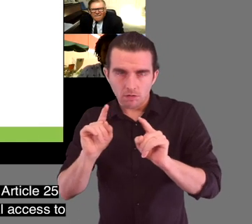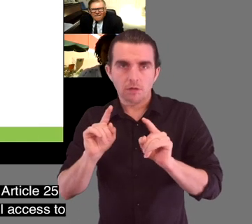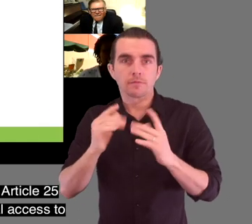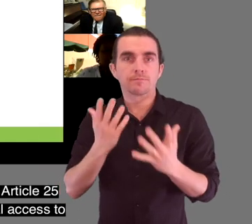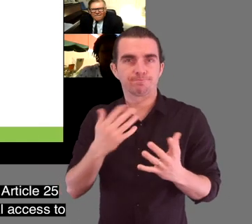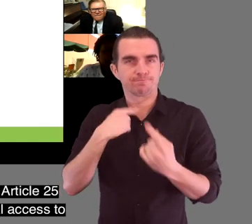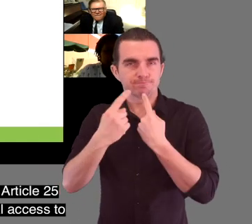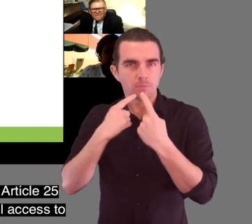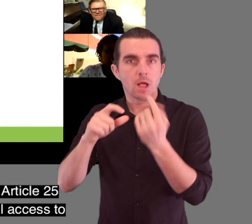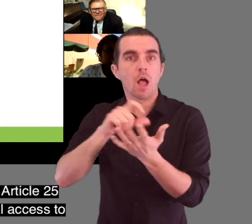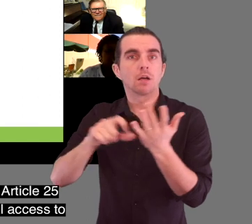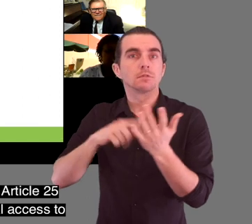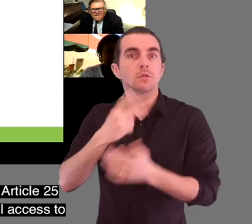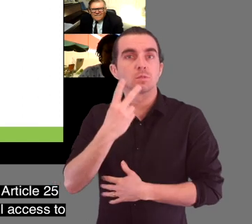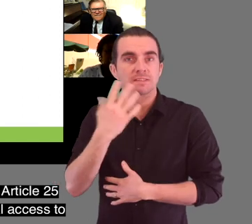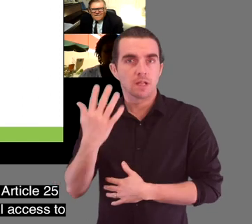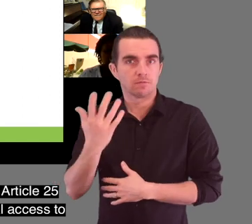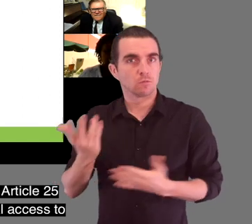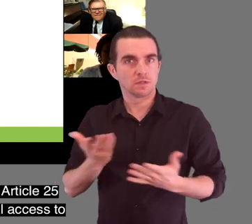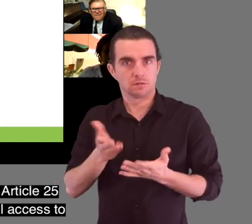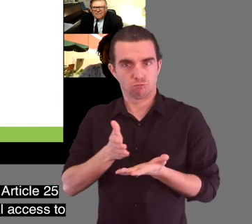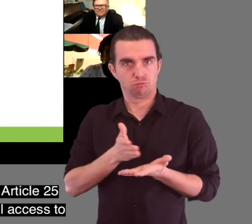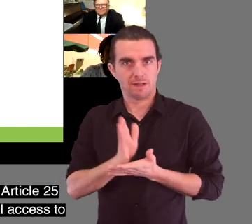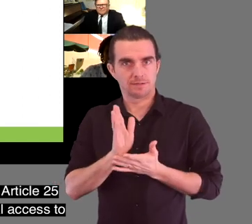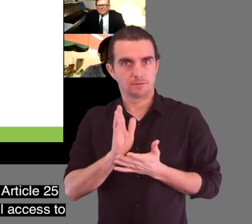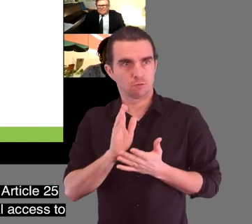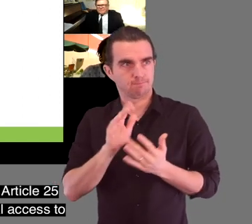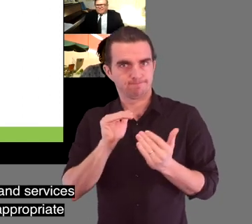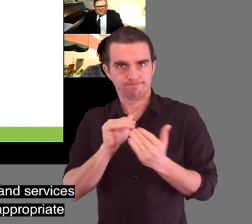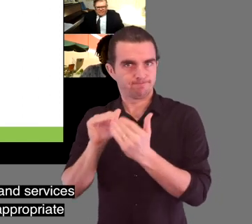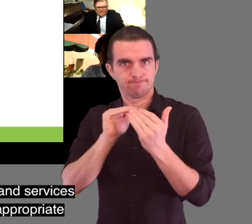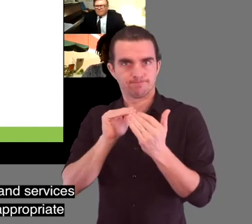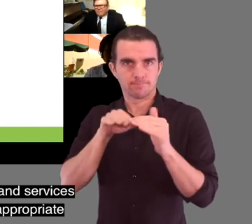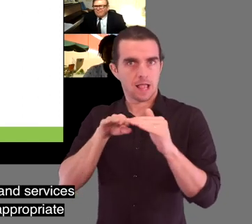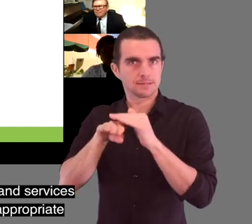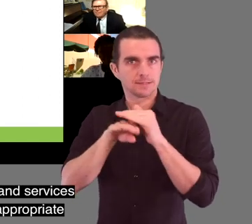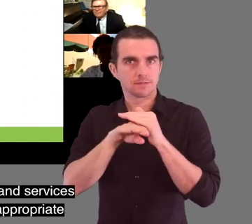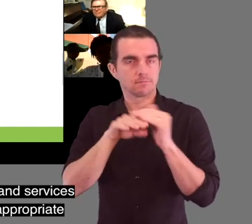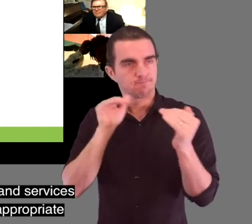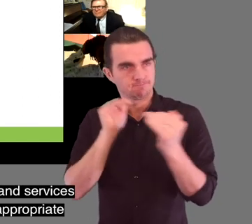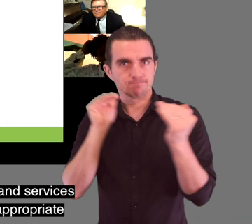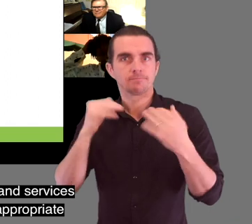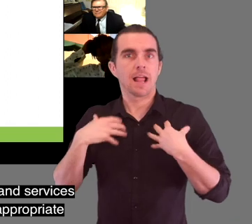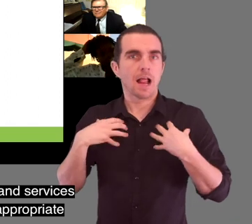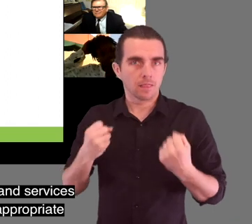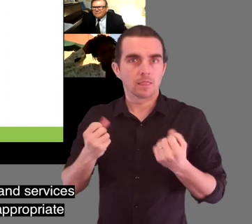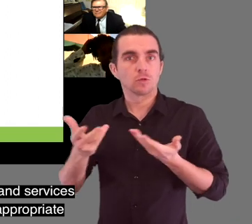I'm going to talk about Article 25, which is the right to equal access to same standards of health and